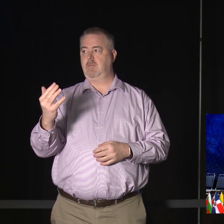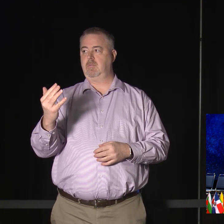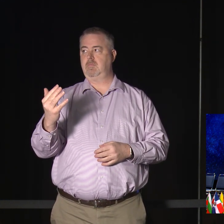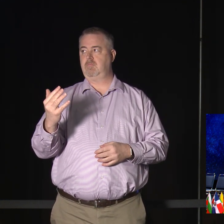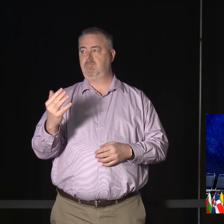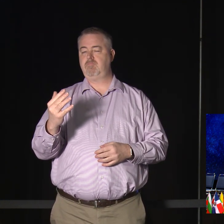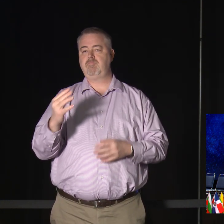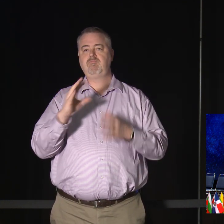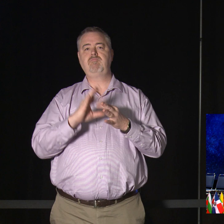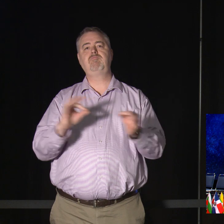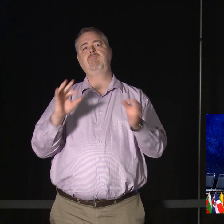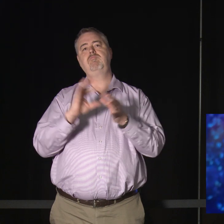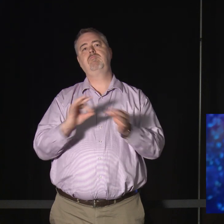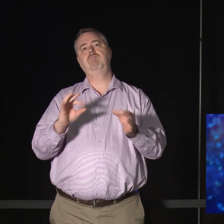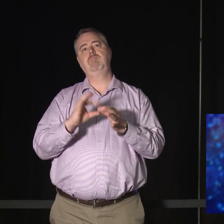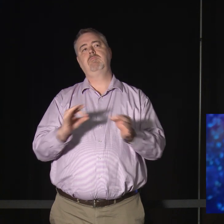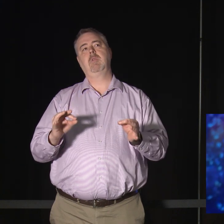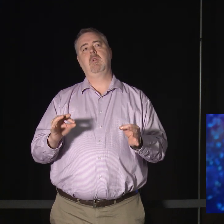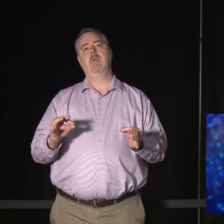talking about